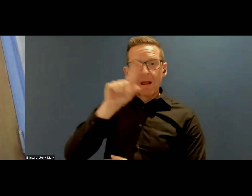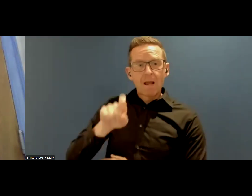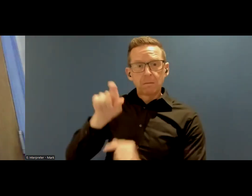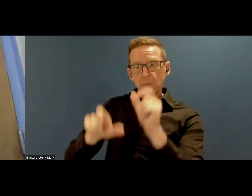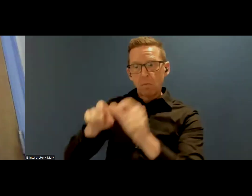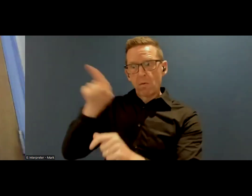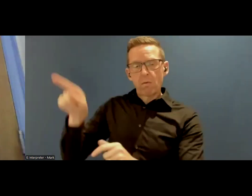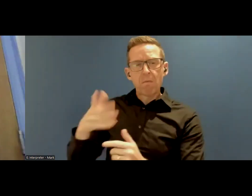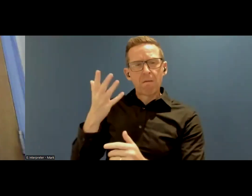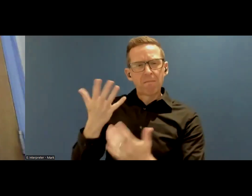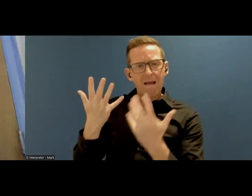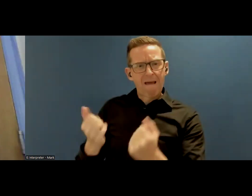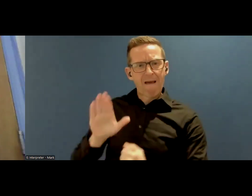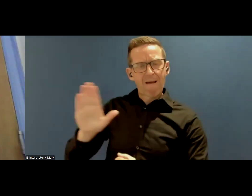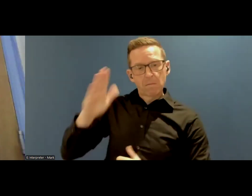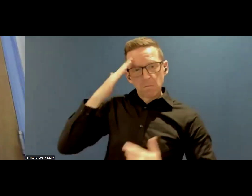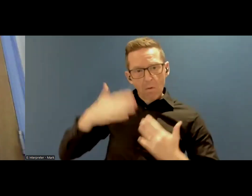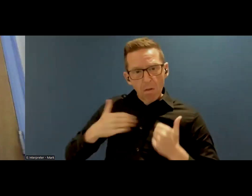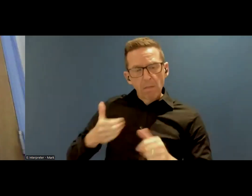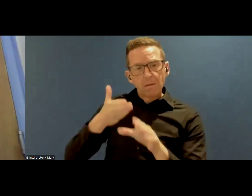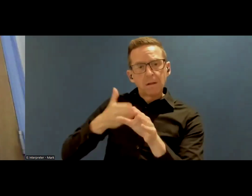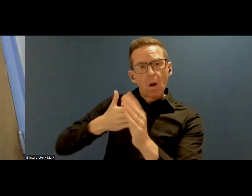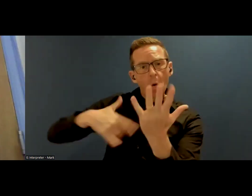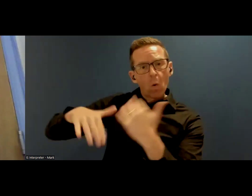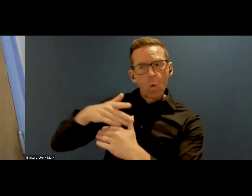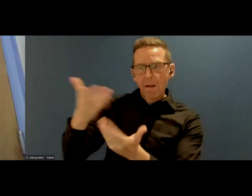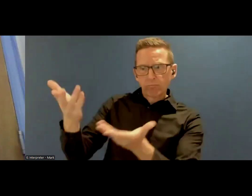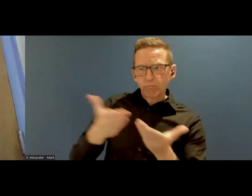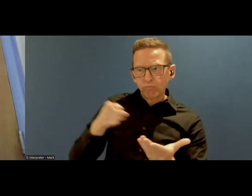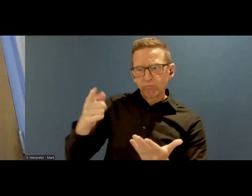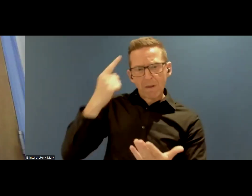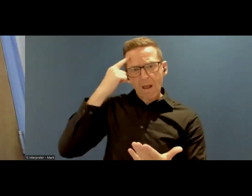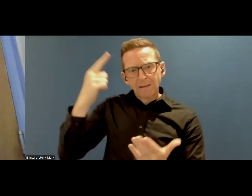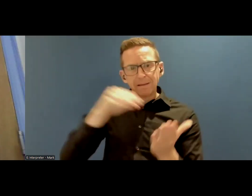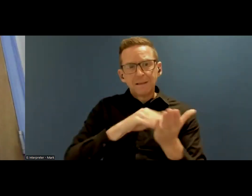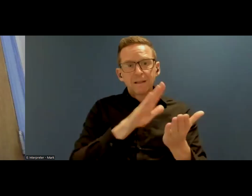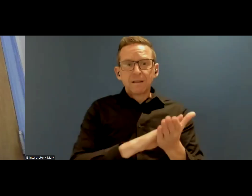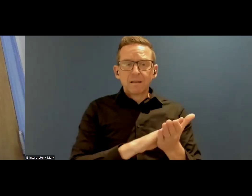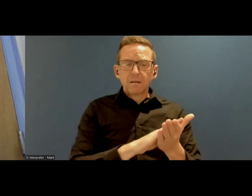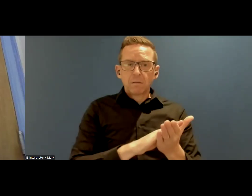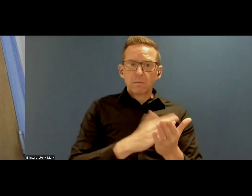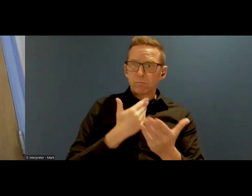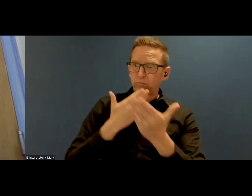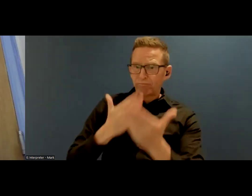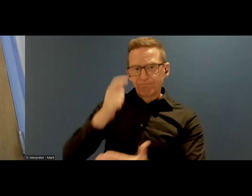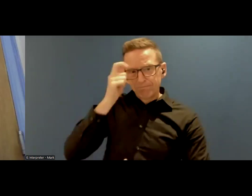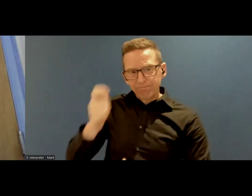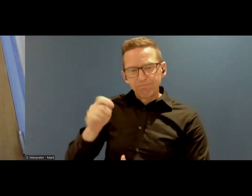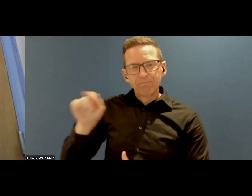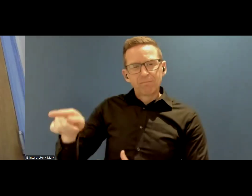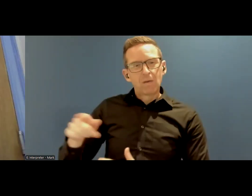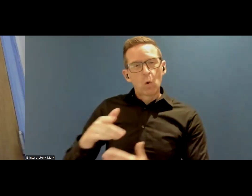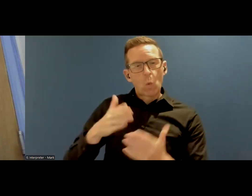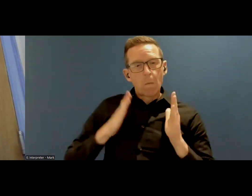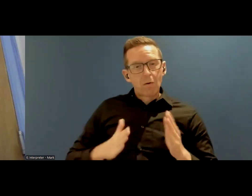who are campaigning for full human rights under the CRPD. Those of us with psychosocial disabilities